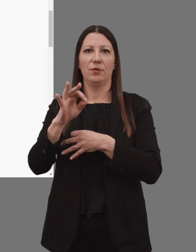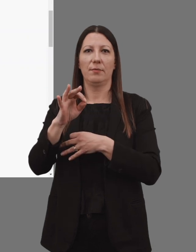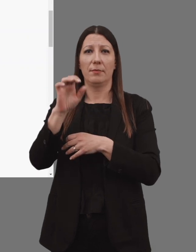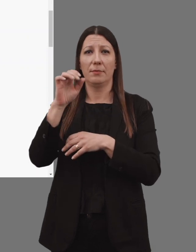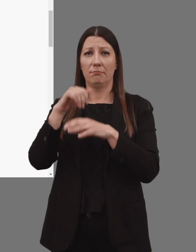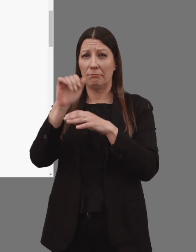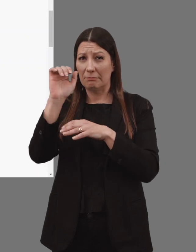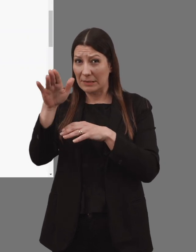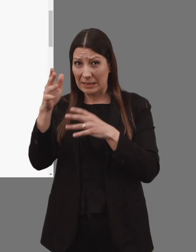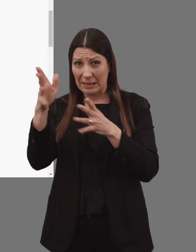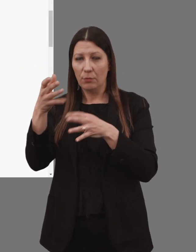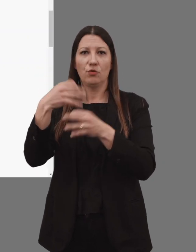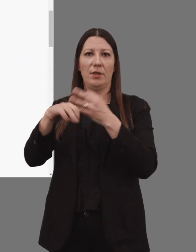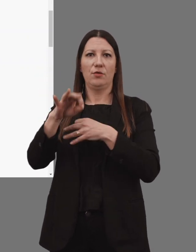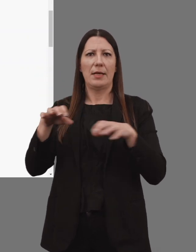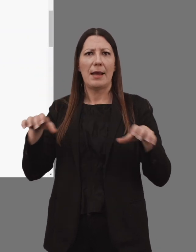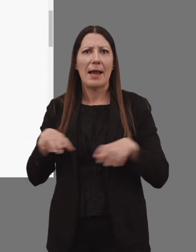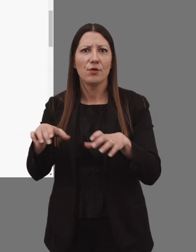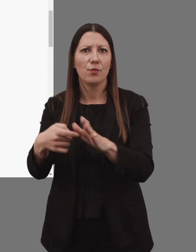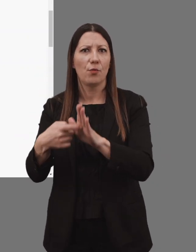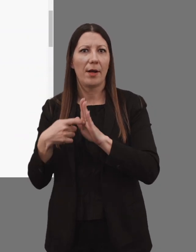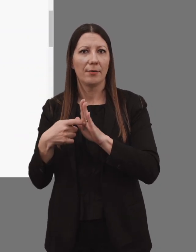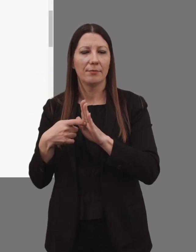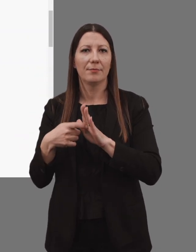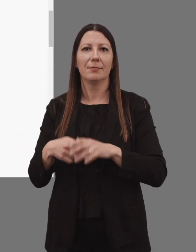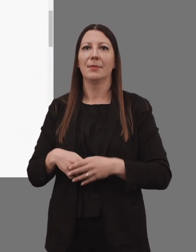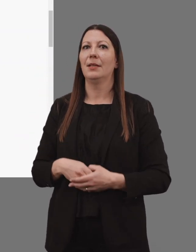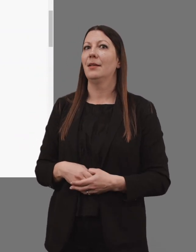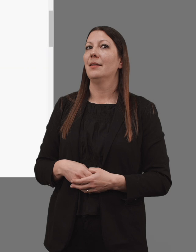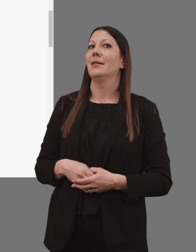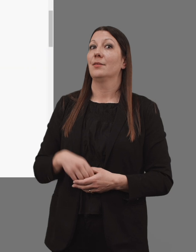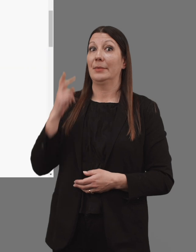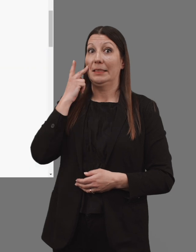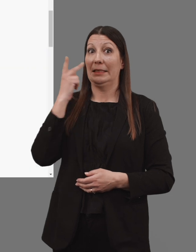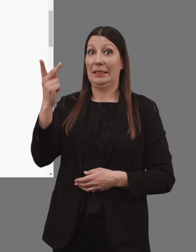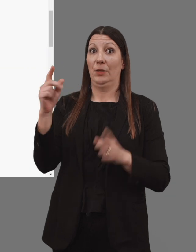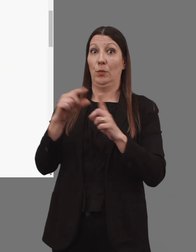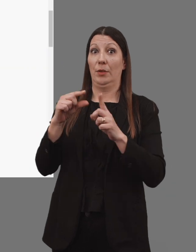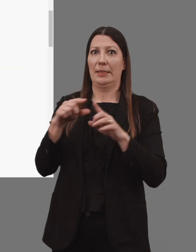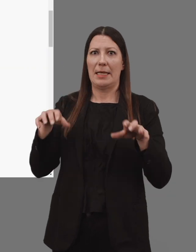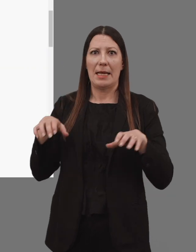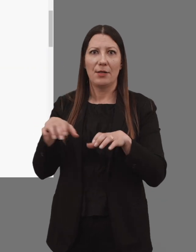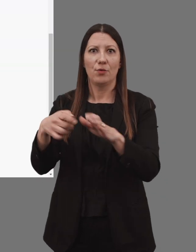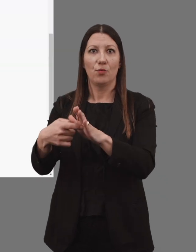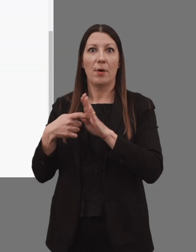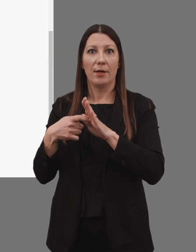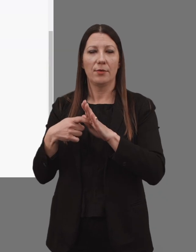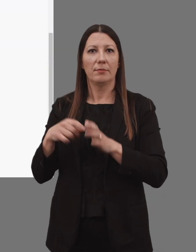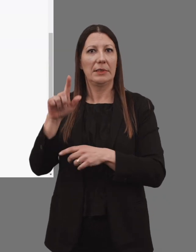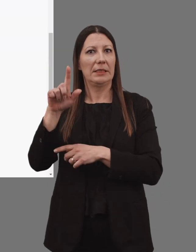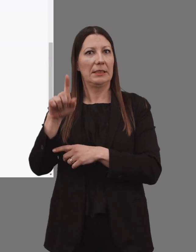action required. Okay, so once you see action required, you'll be able to click